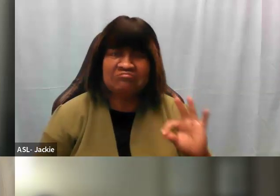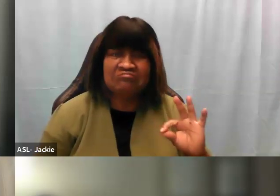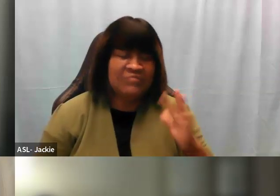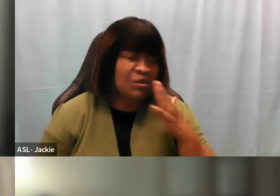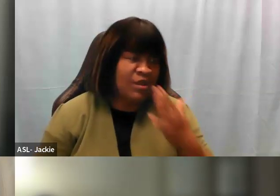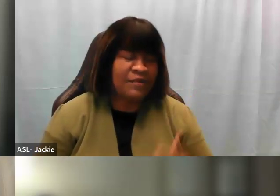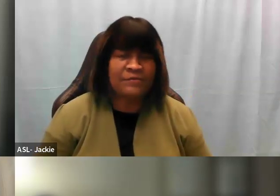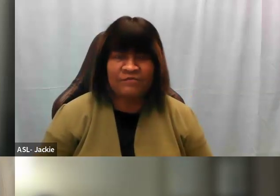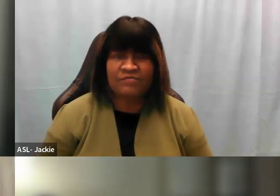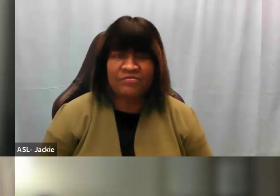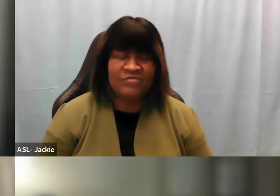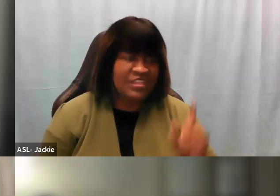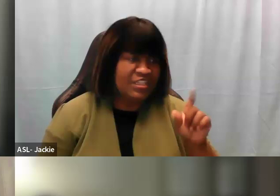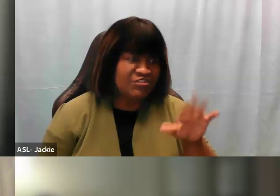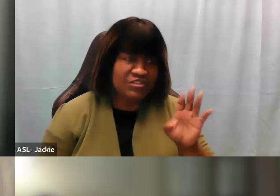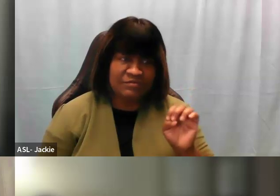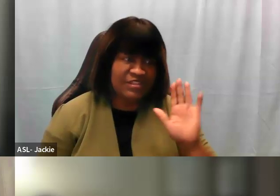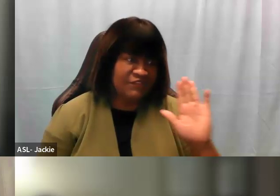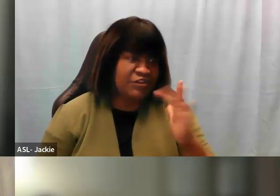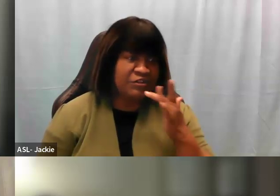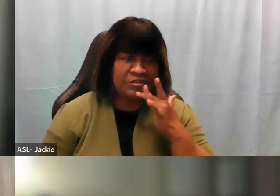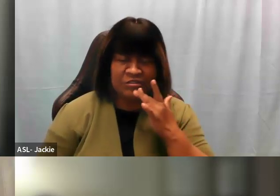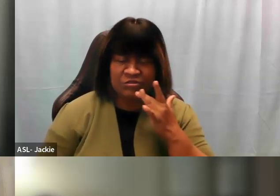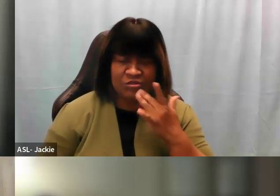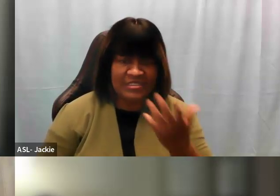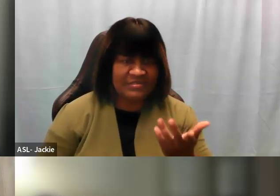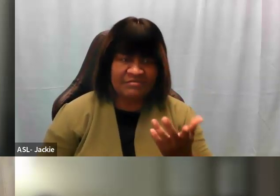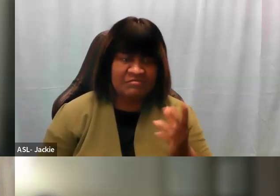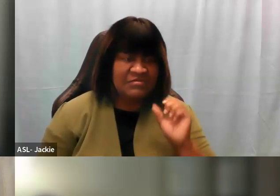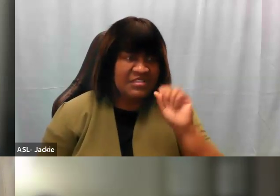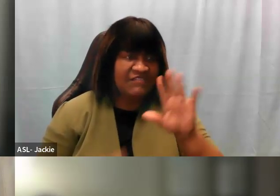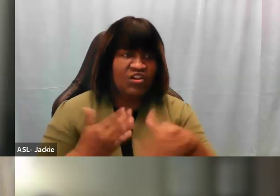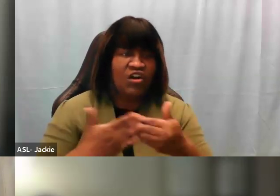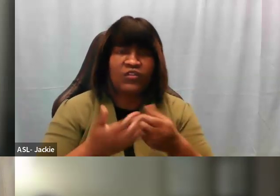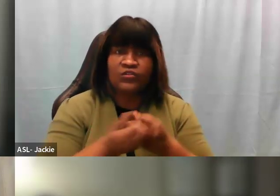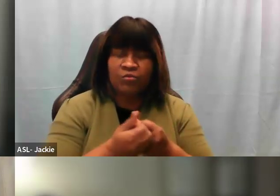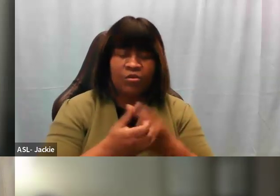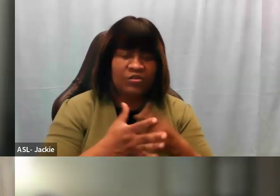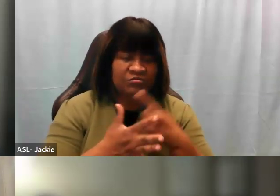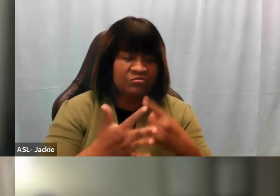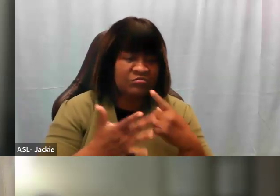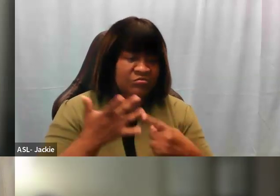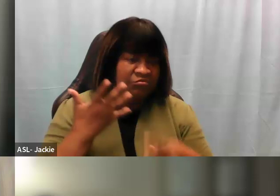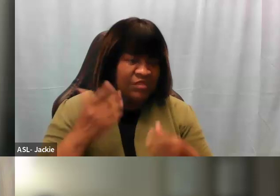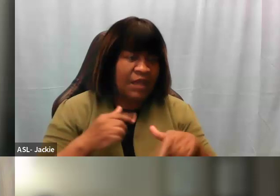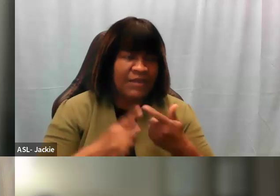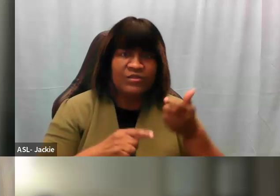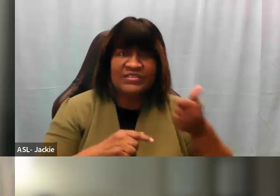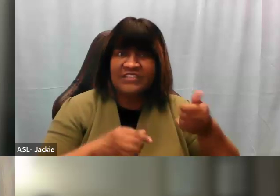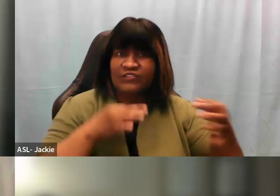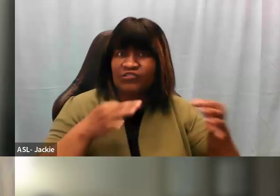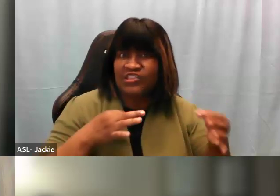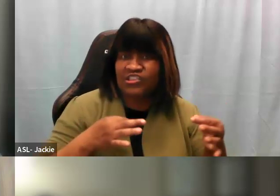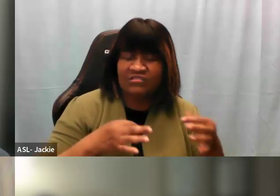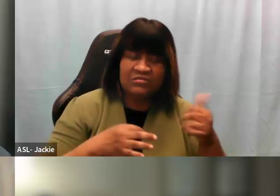that it should be anyone's choice when given all the supports that are available in self-direction and